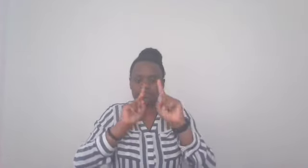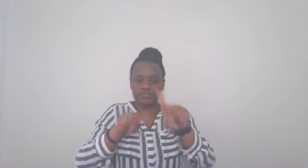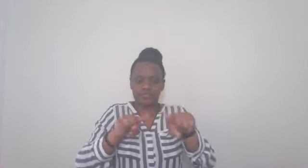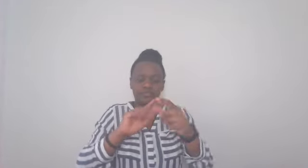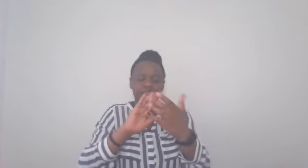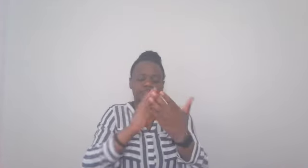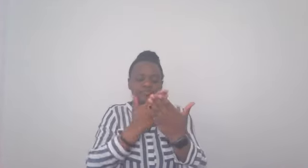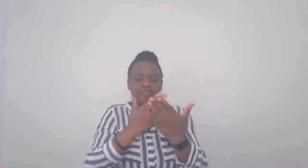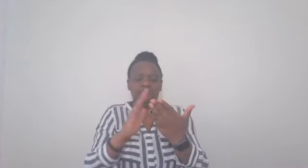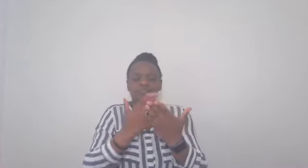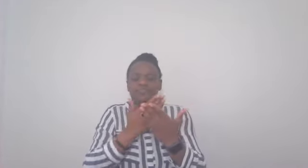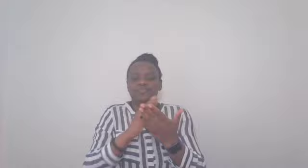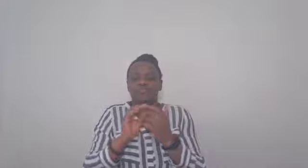The Responsorial Psalm.